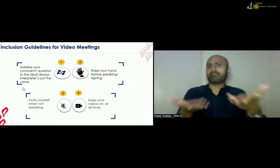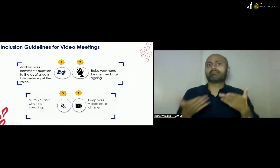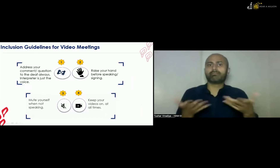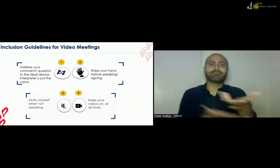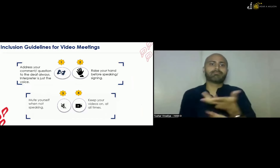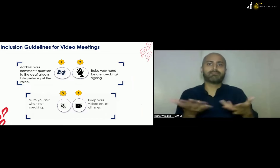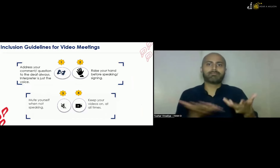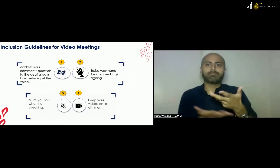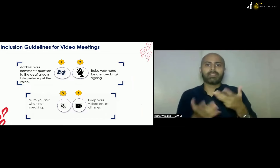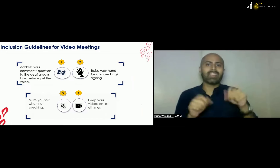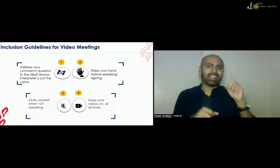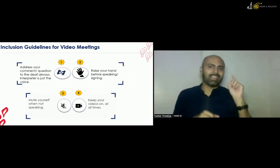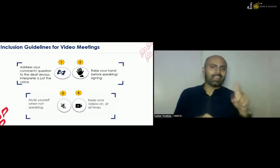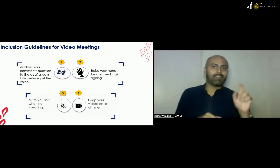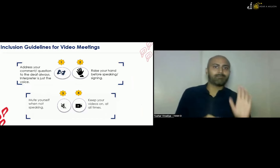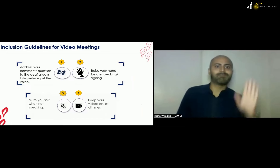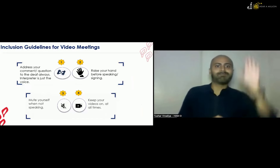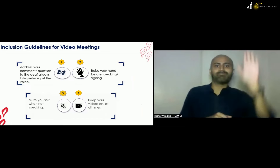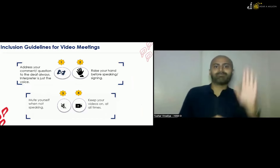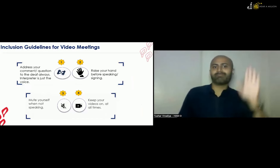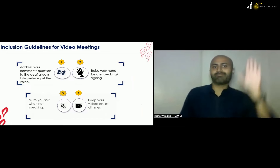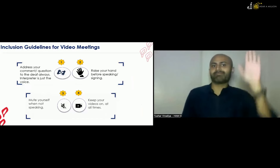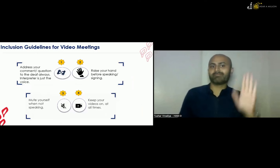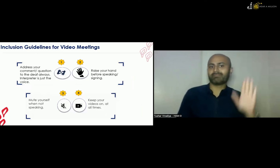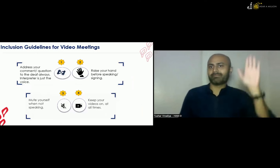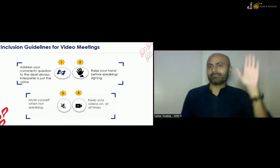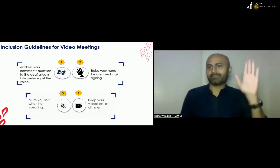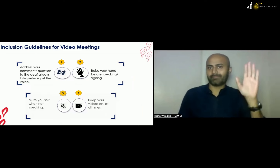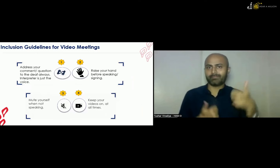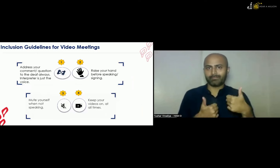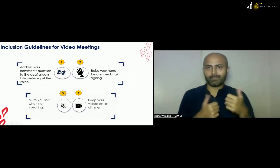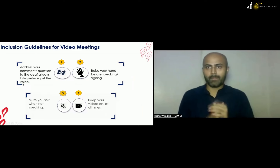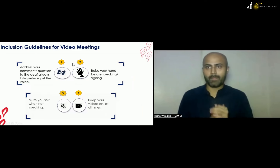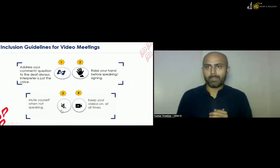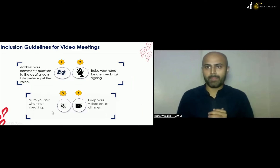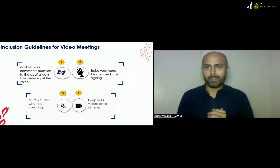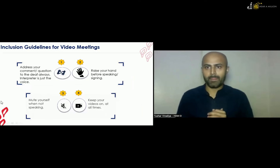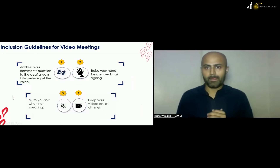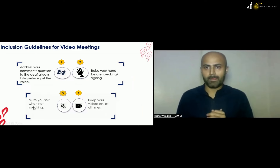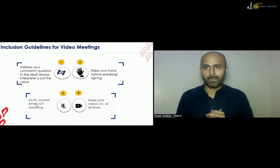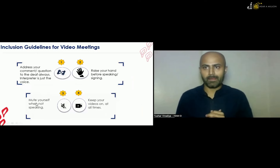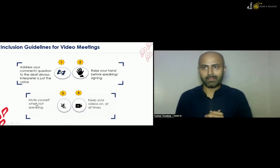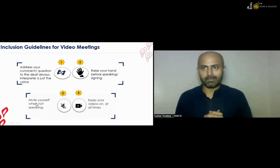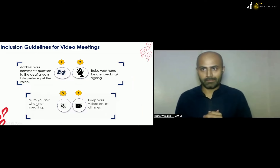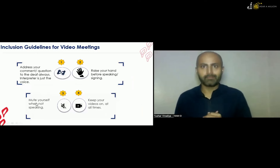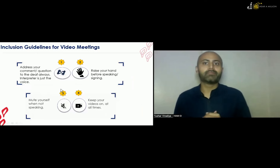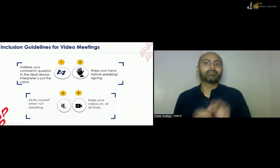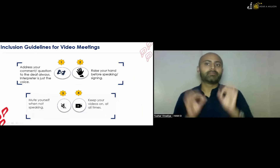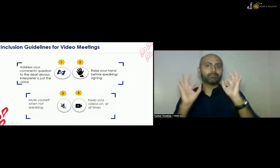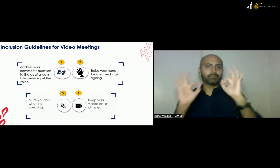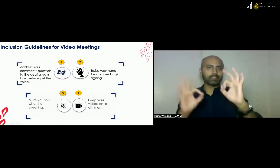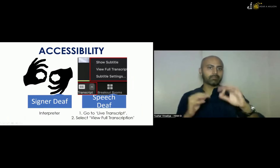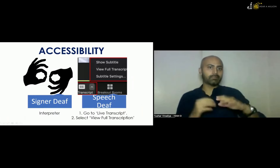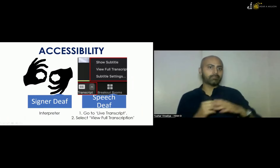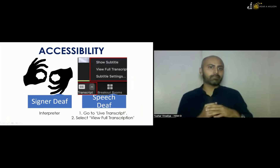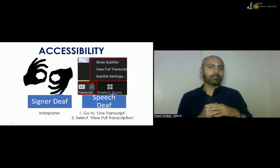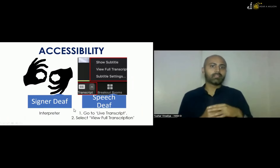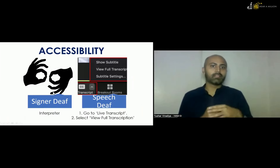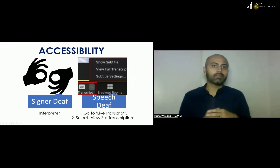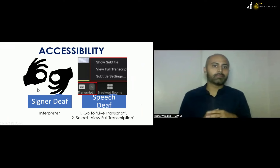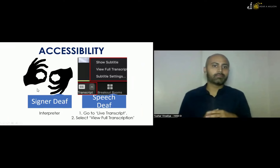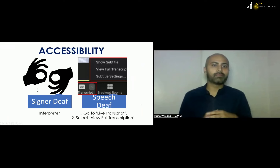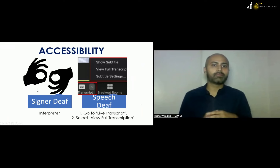present, and if you have any queries, you can ask your questions and you can raise your hands if you would like to ask any question to the